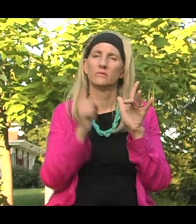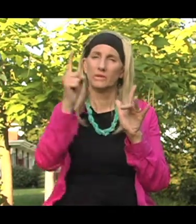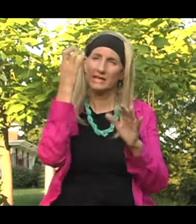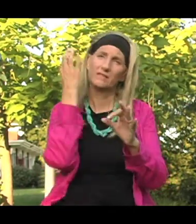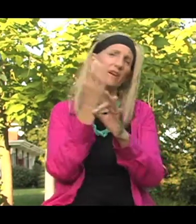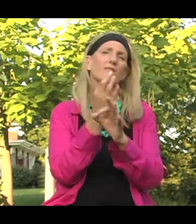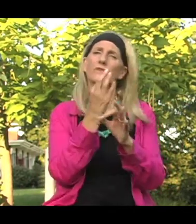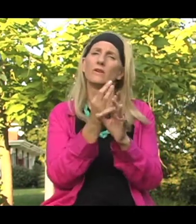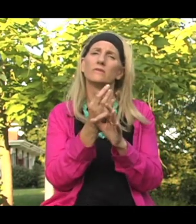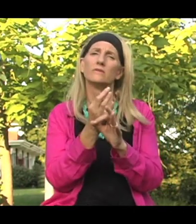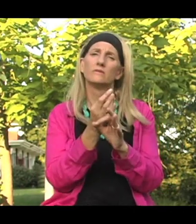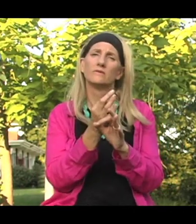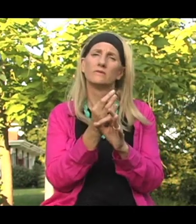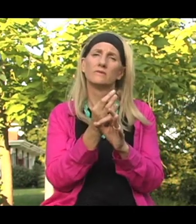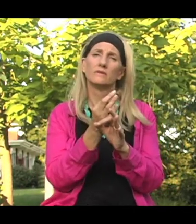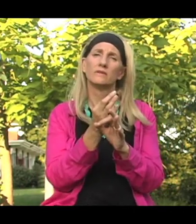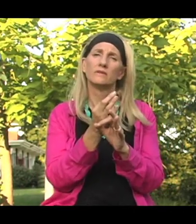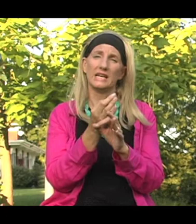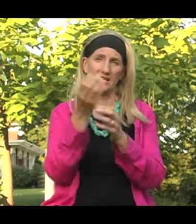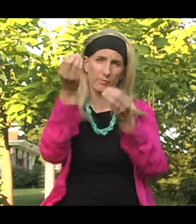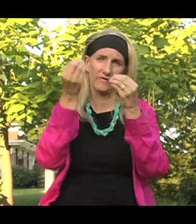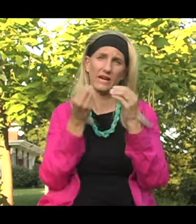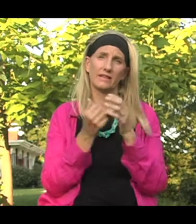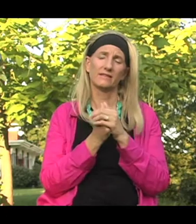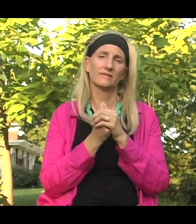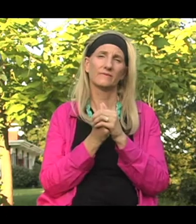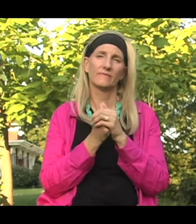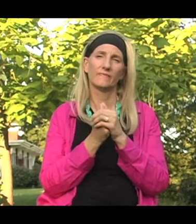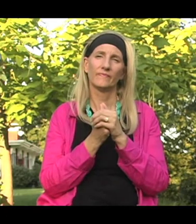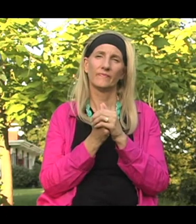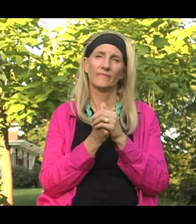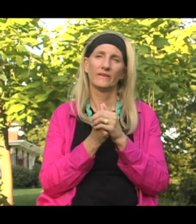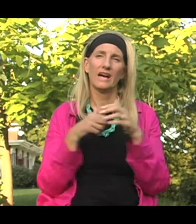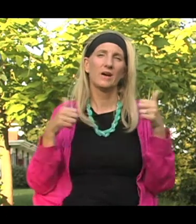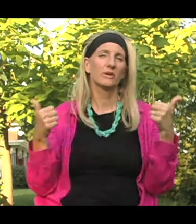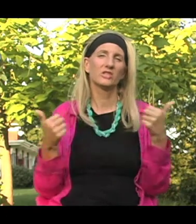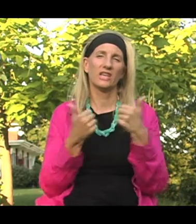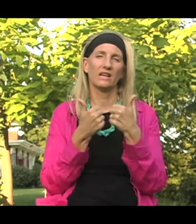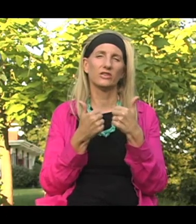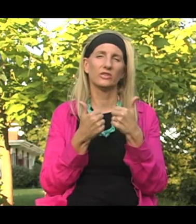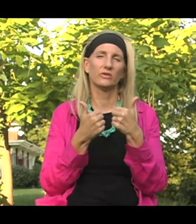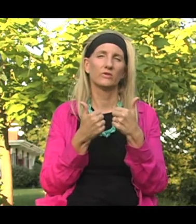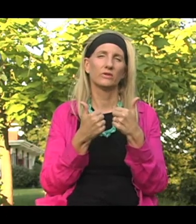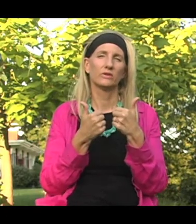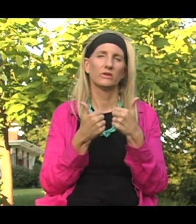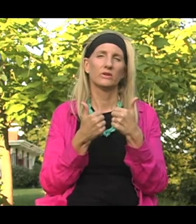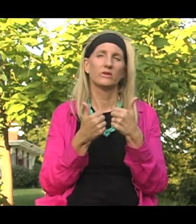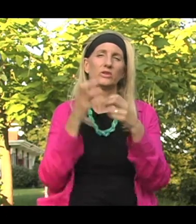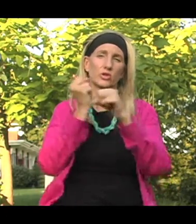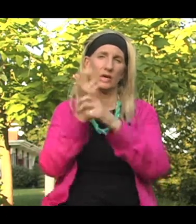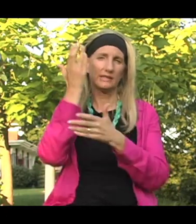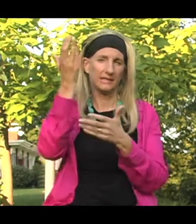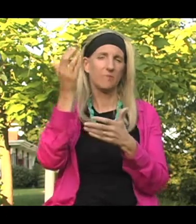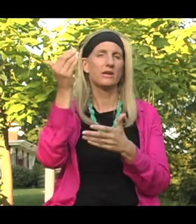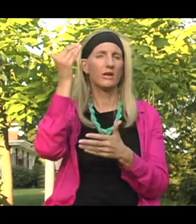But He's faithful, and He provides. I want to challenge you to trust Him and